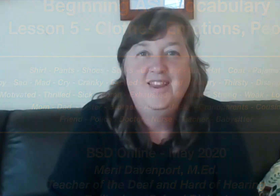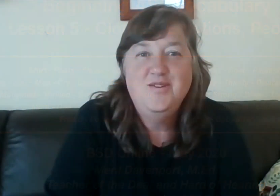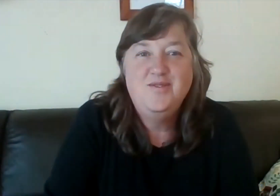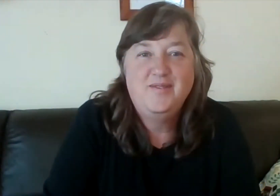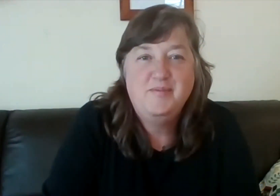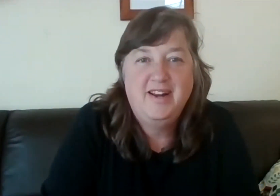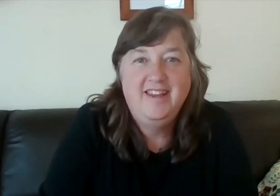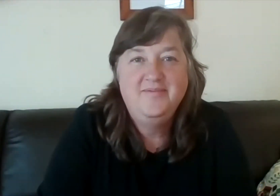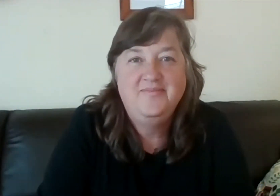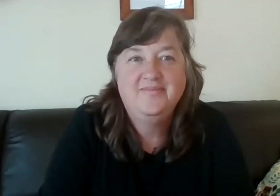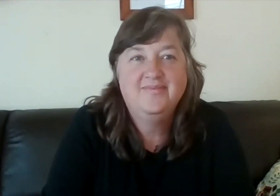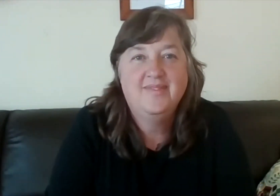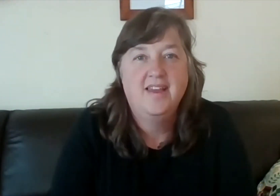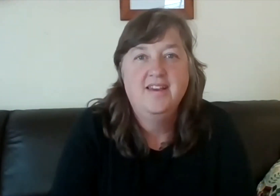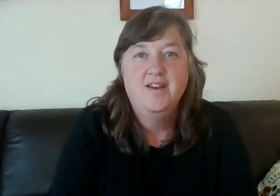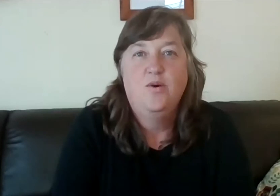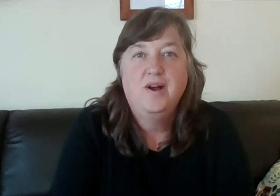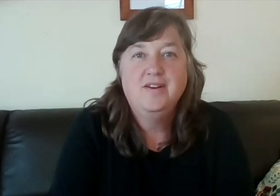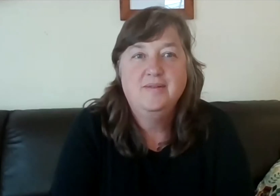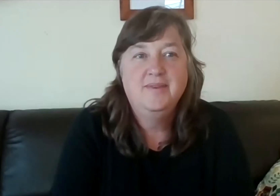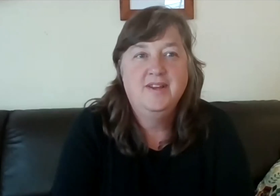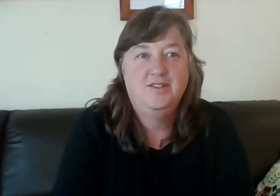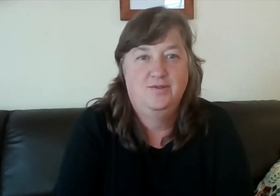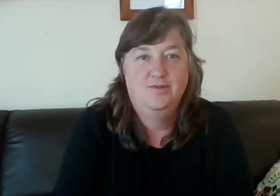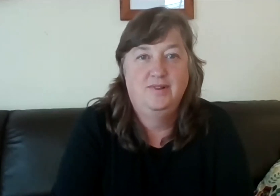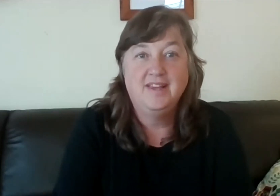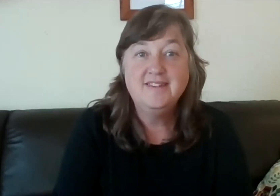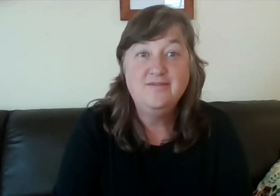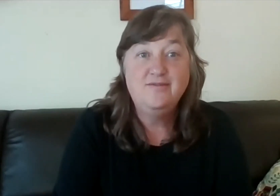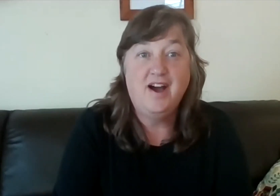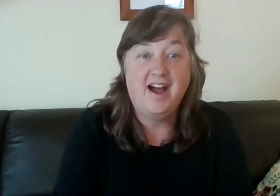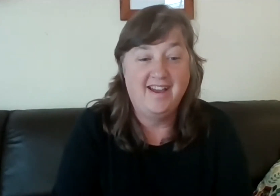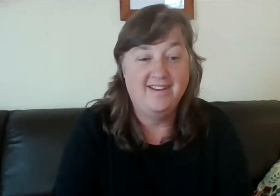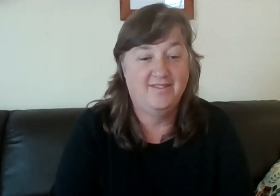Hello, everybody. Welcome to lesson 5.